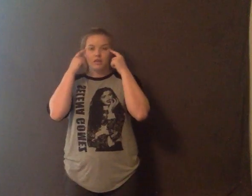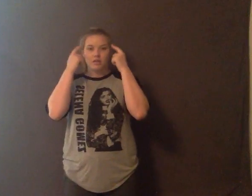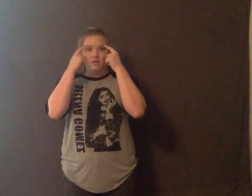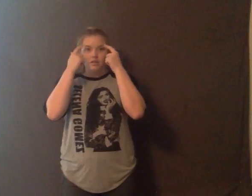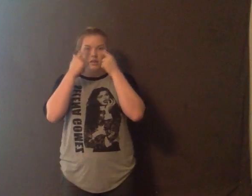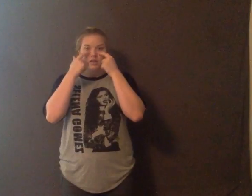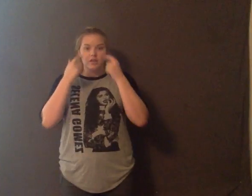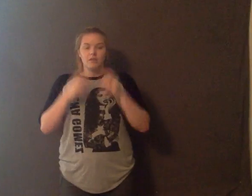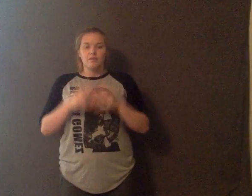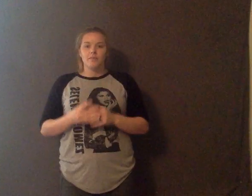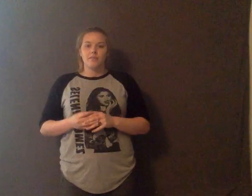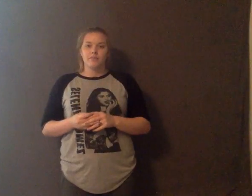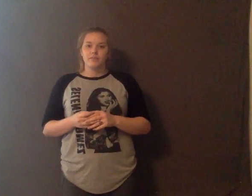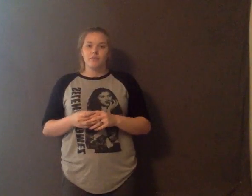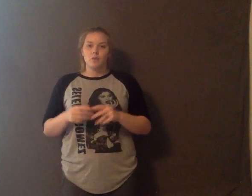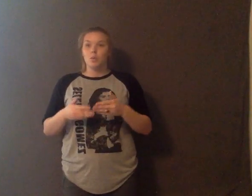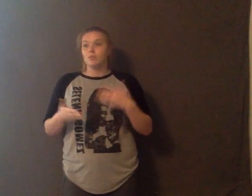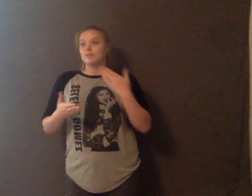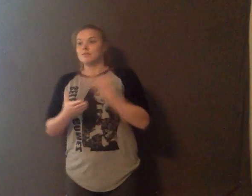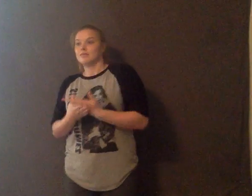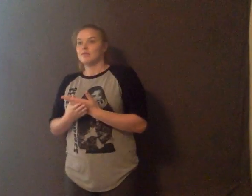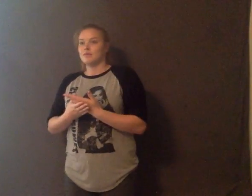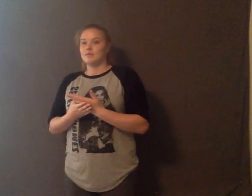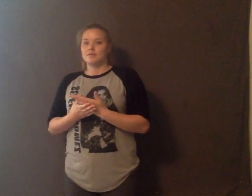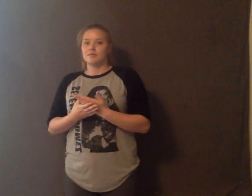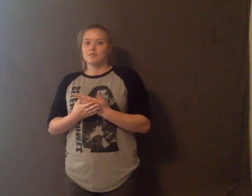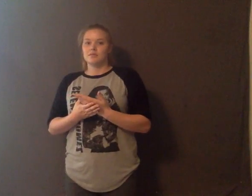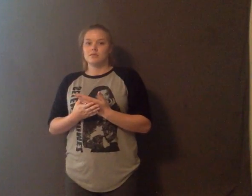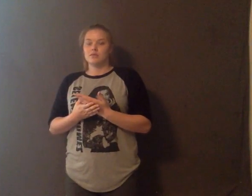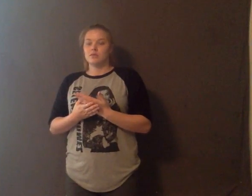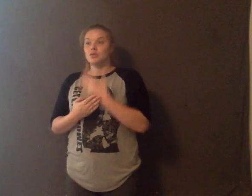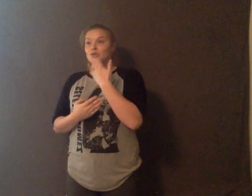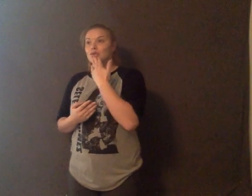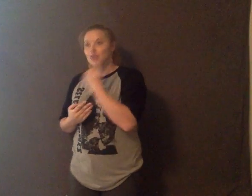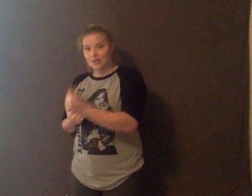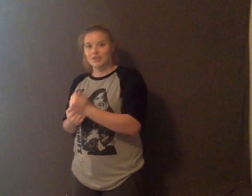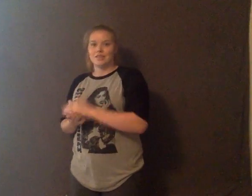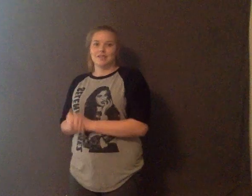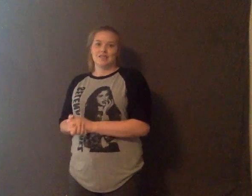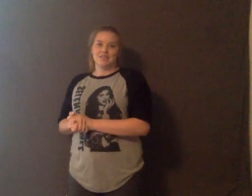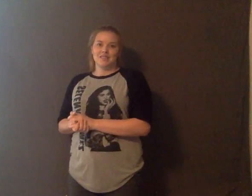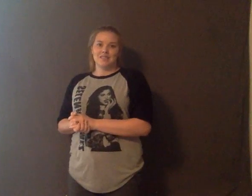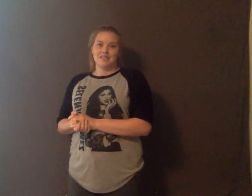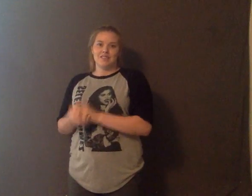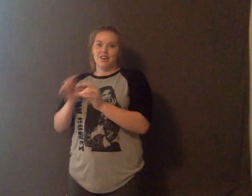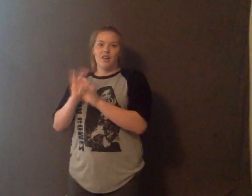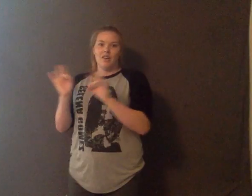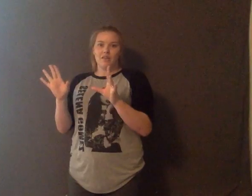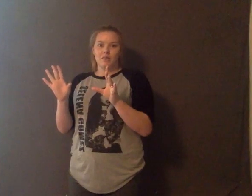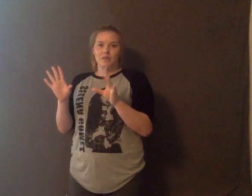death sentences, went to him, and were given basically sugar, this horrible diet, but it was